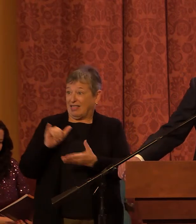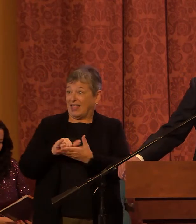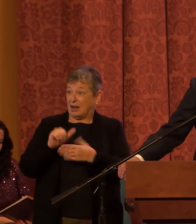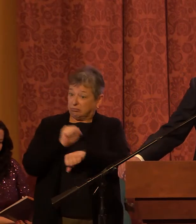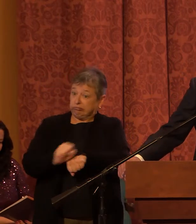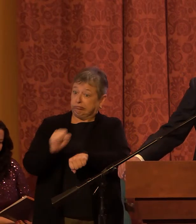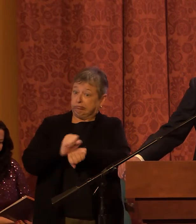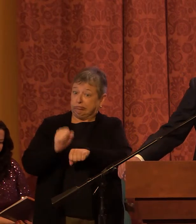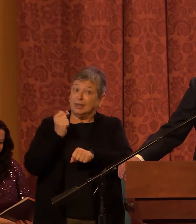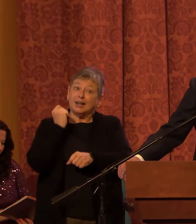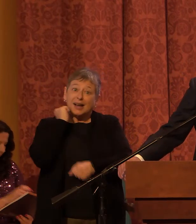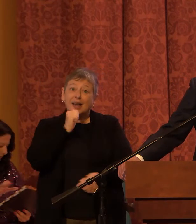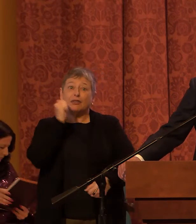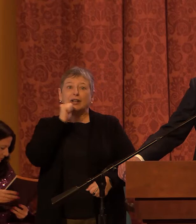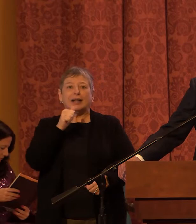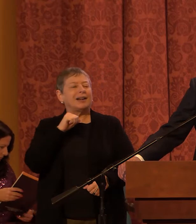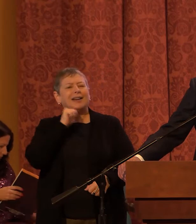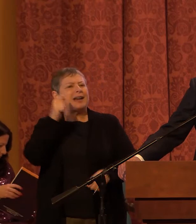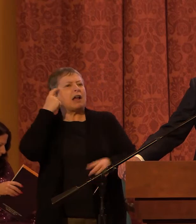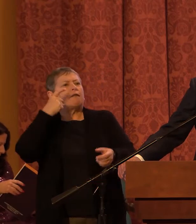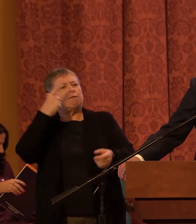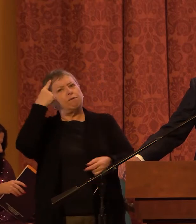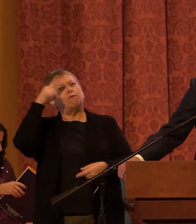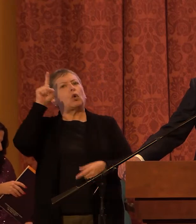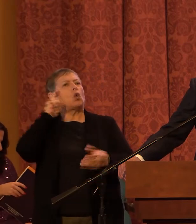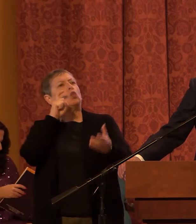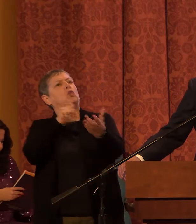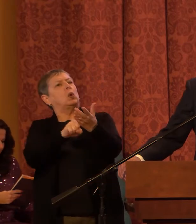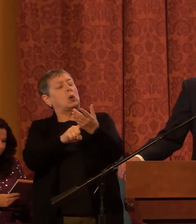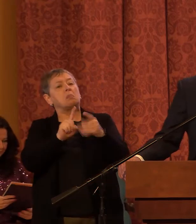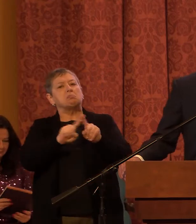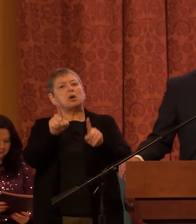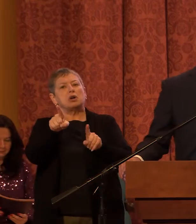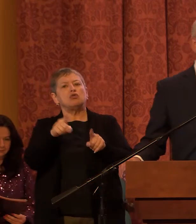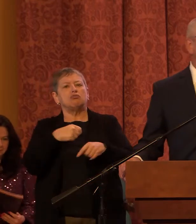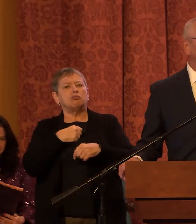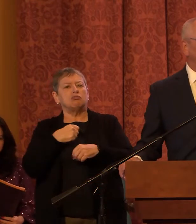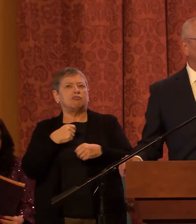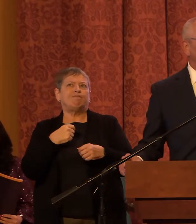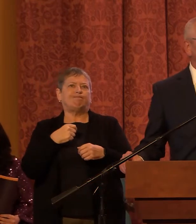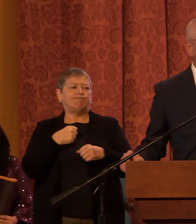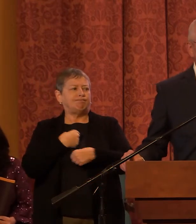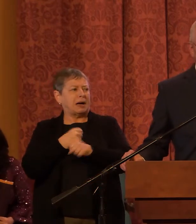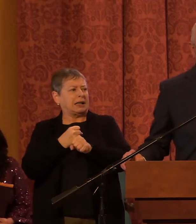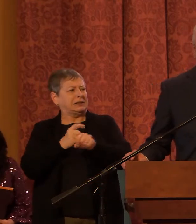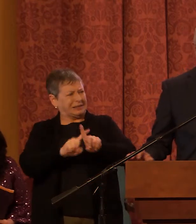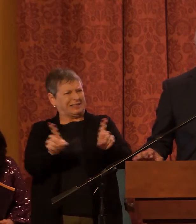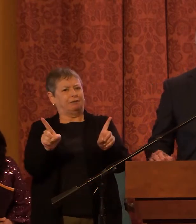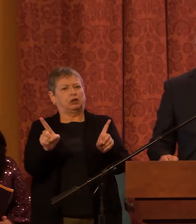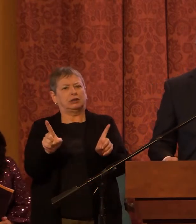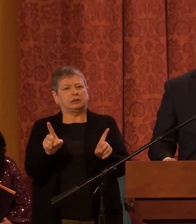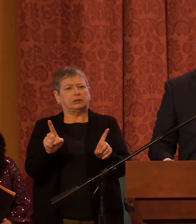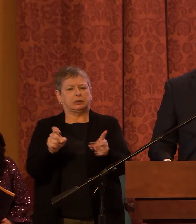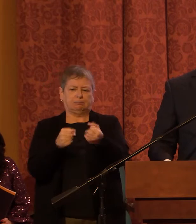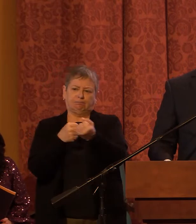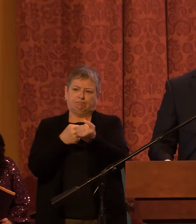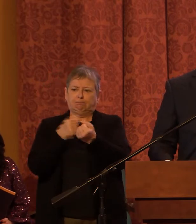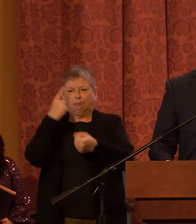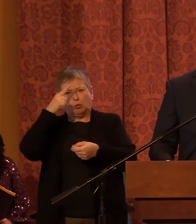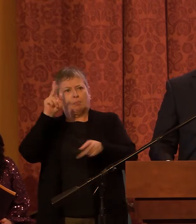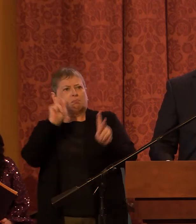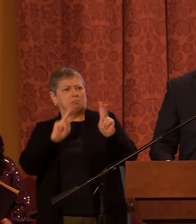and you don't do them for the recognition, but you are making a tremendous difference for